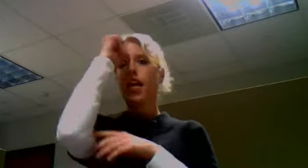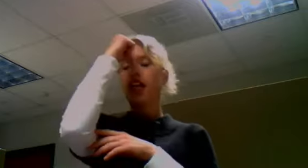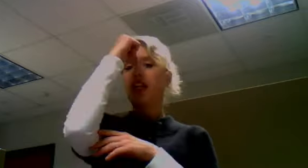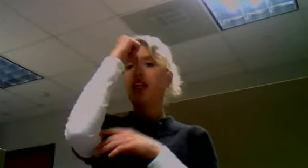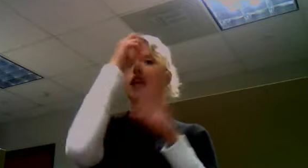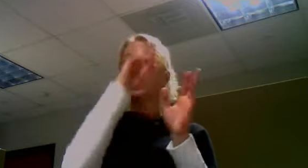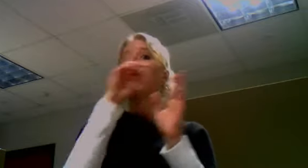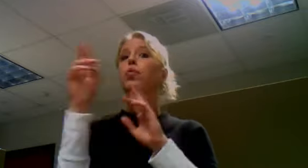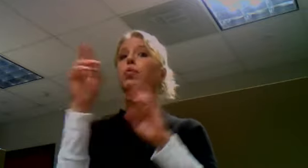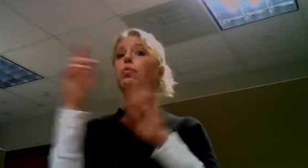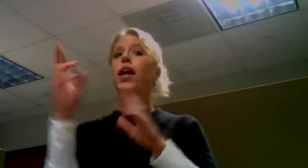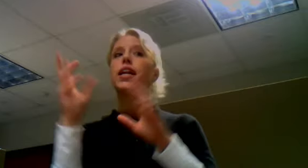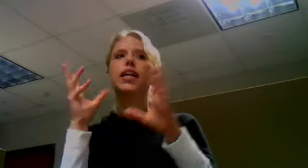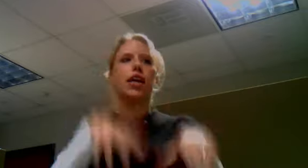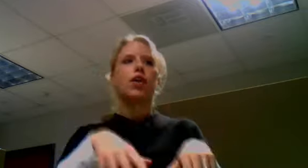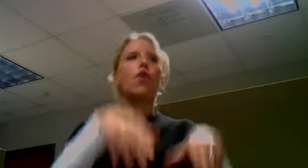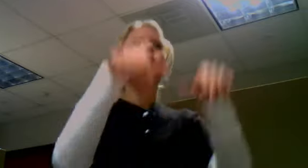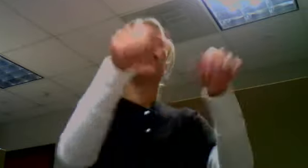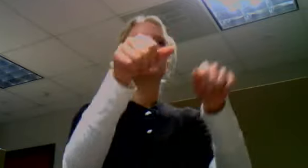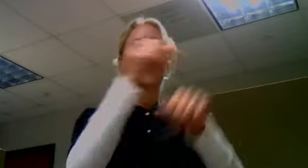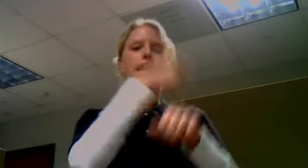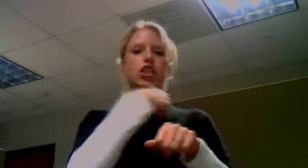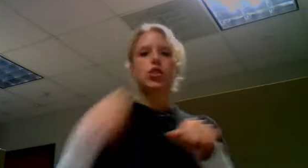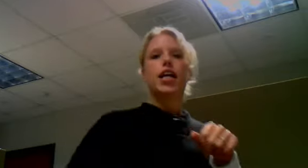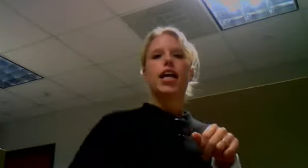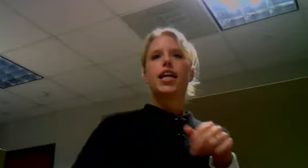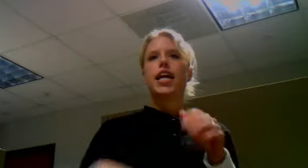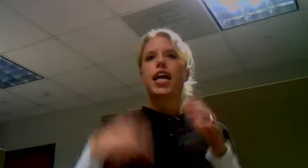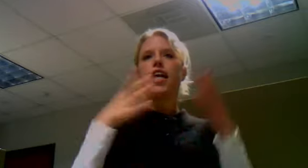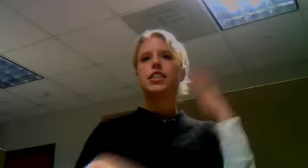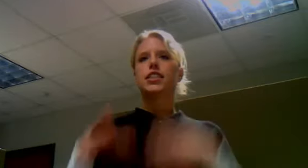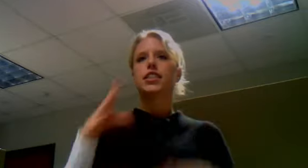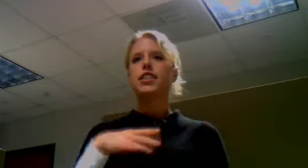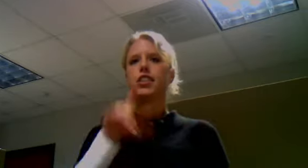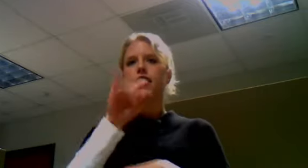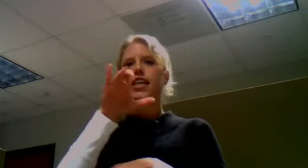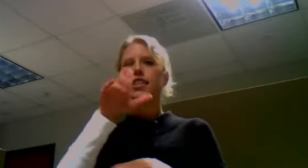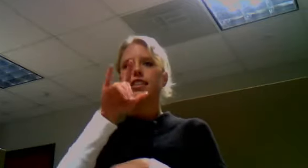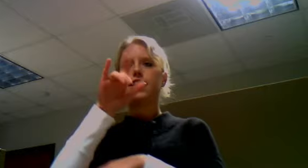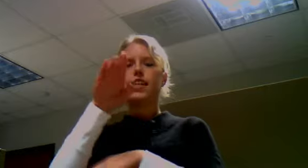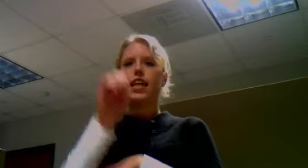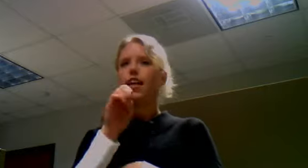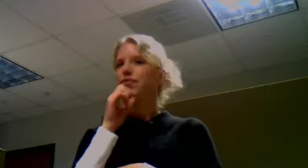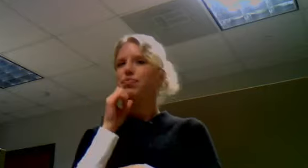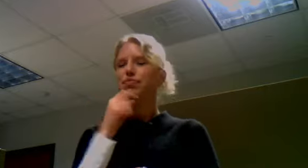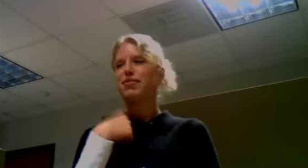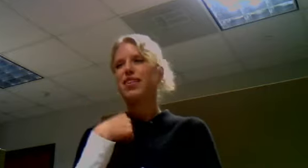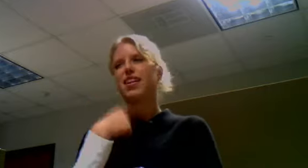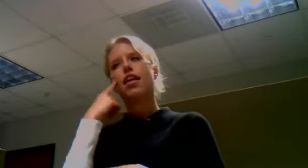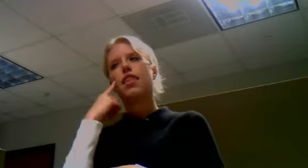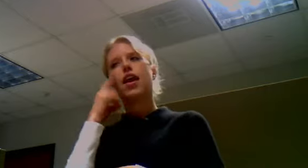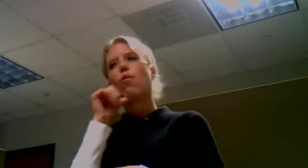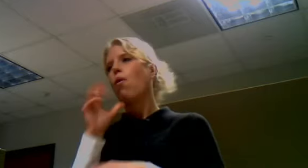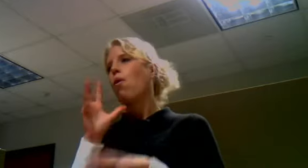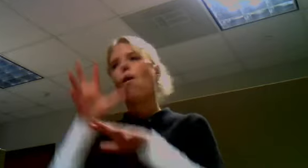in textile." By looking at these two pictures, I say, no, it won't overtake China for a while. If you look at